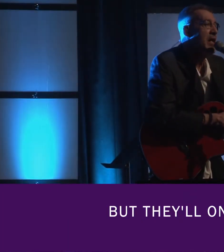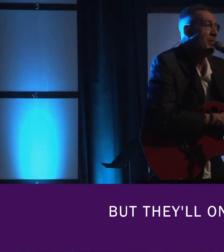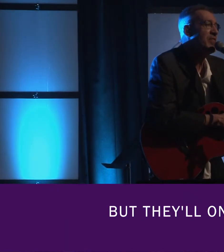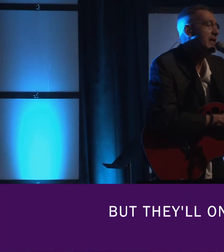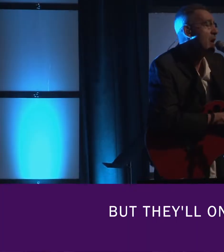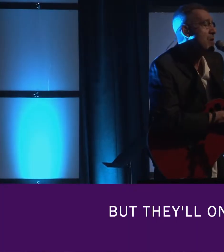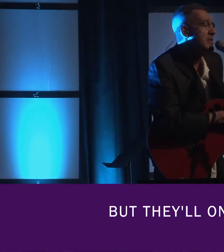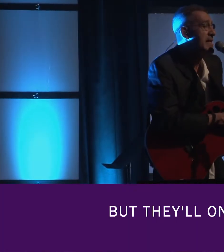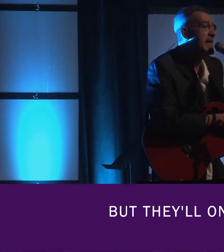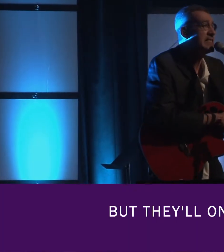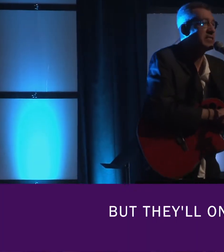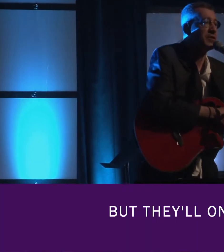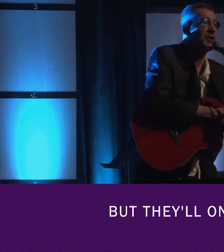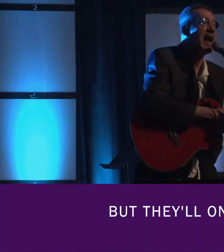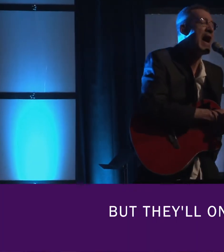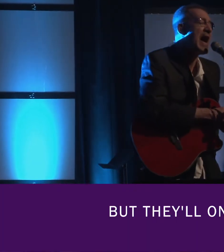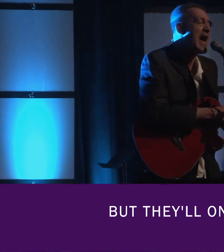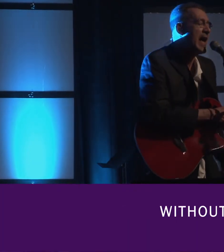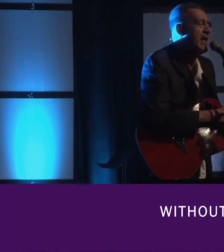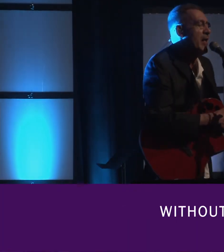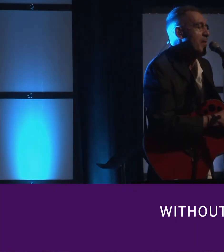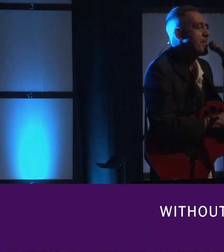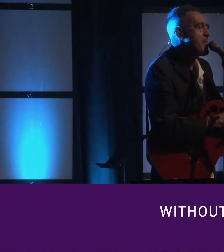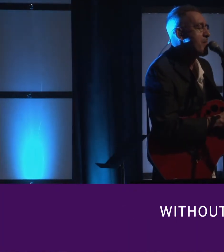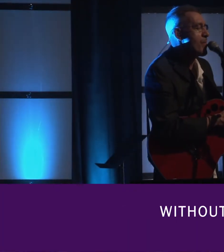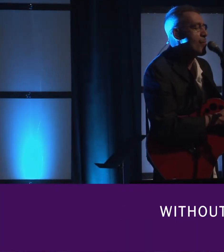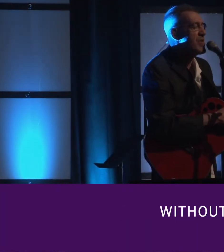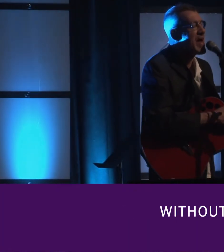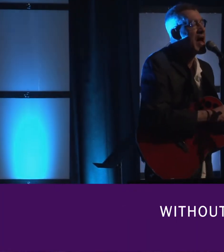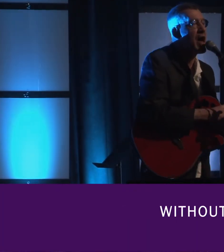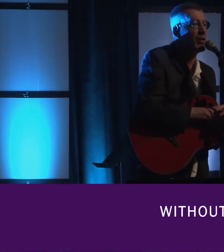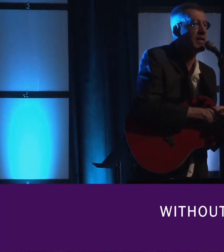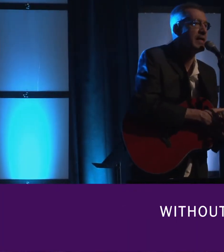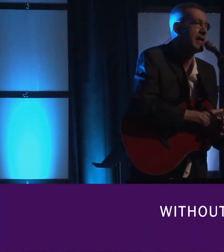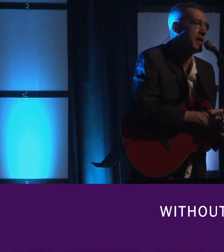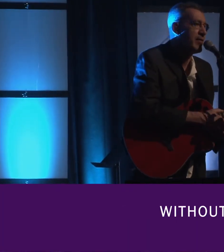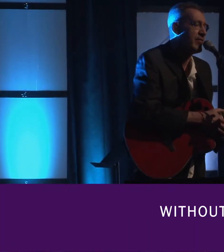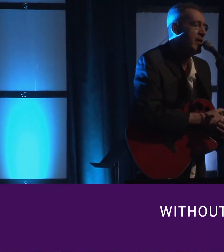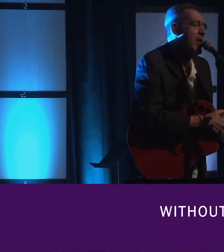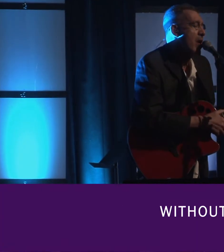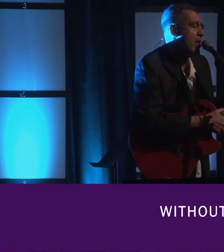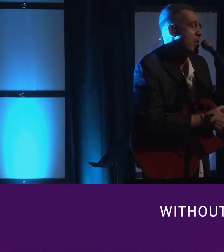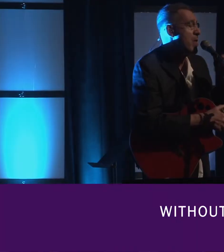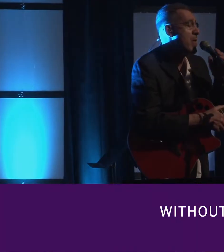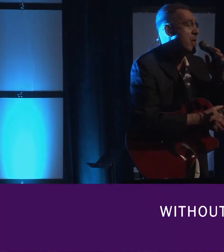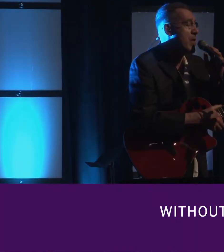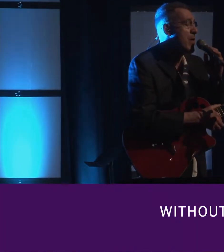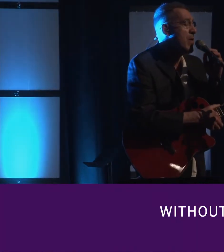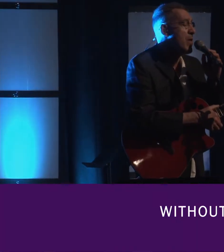sky, but they'll only get so high without love.